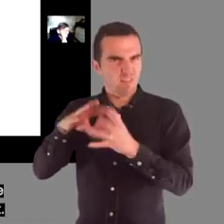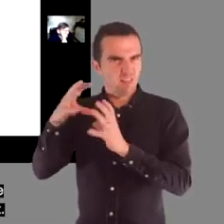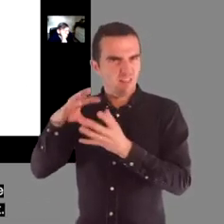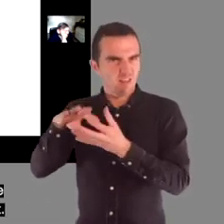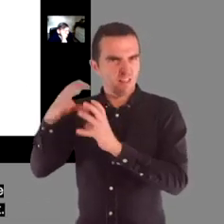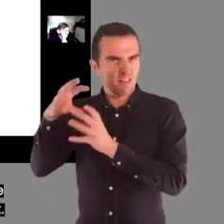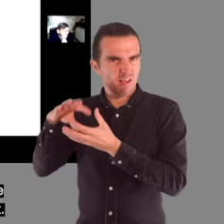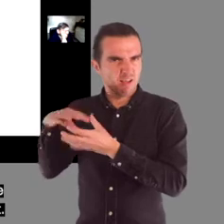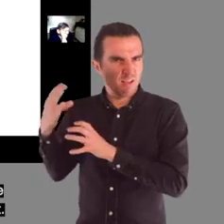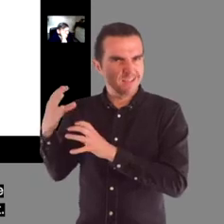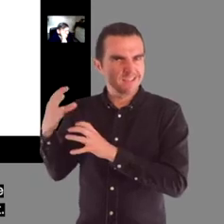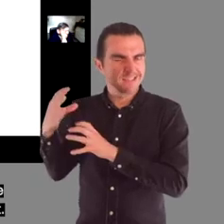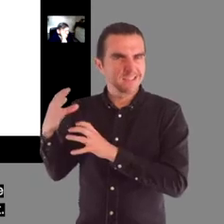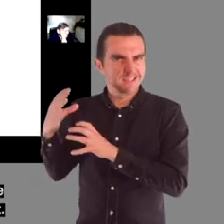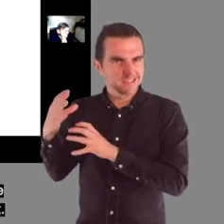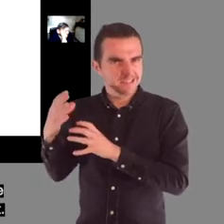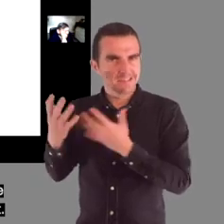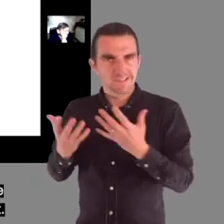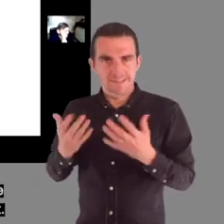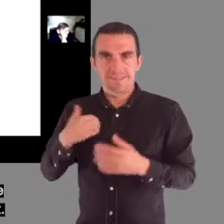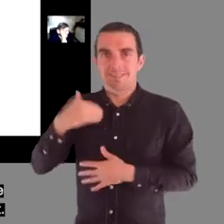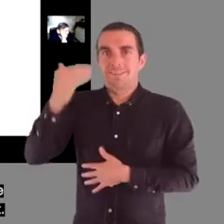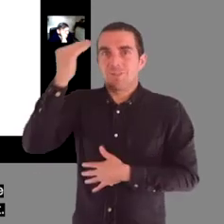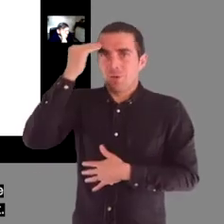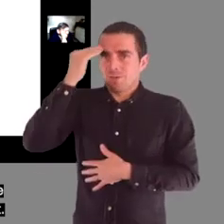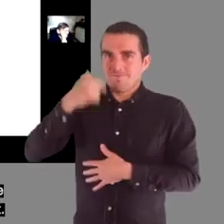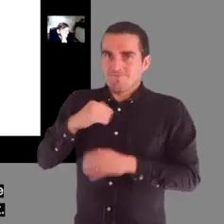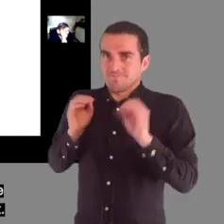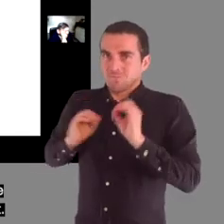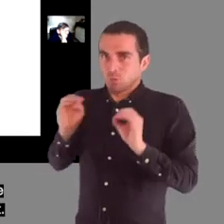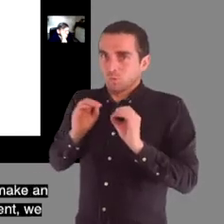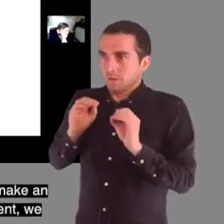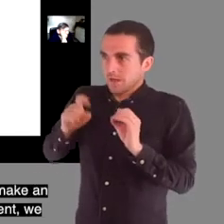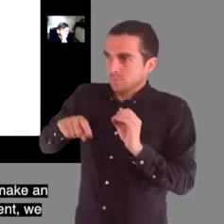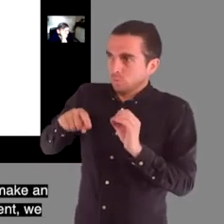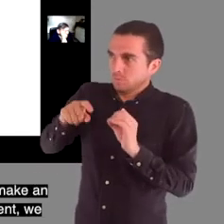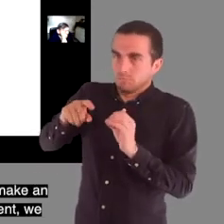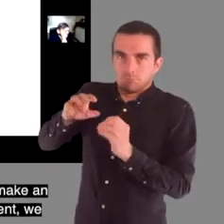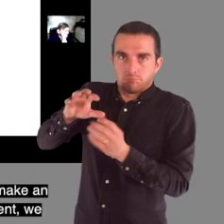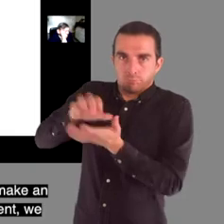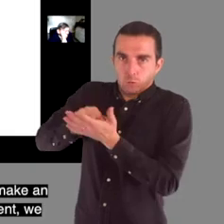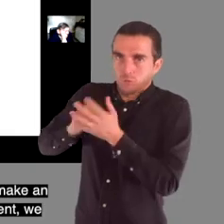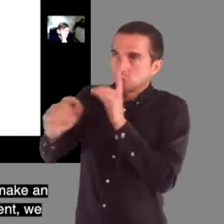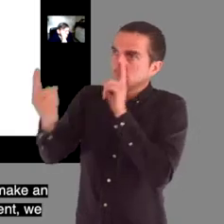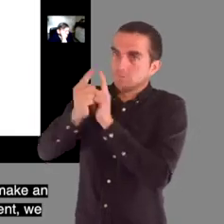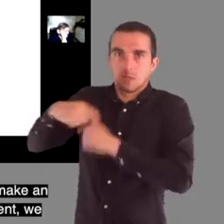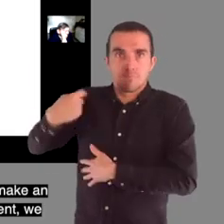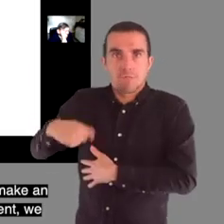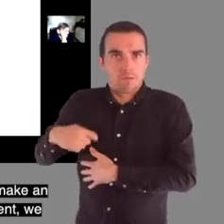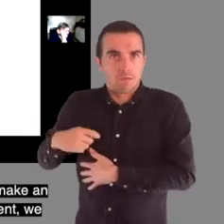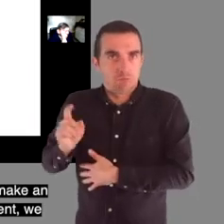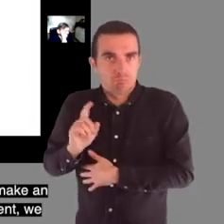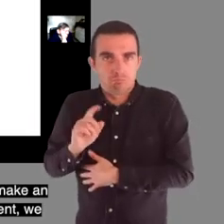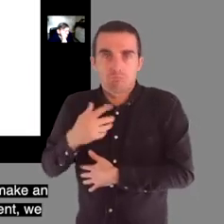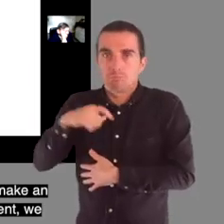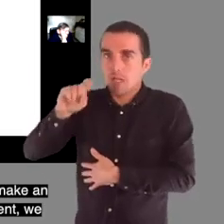bad, when he came in, things started to fall apart. We knew that we don't have to make an